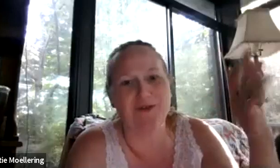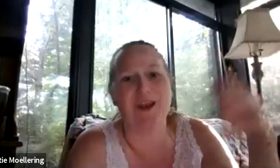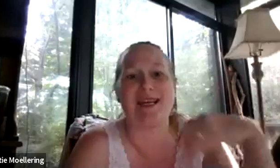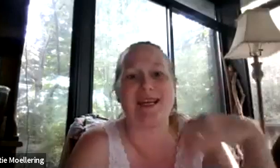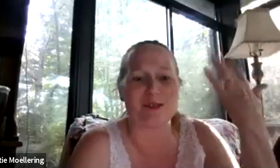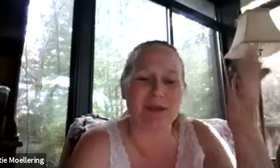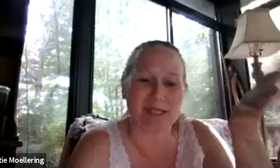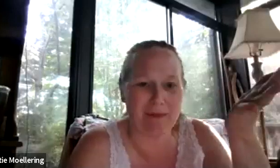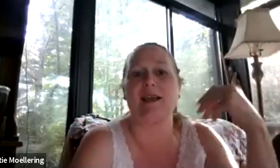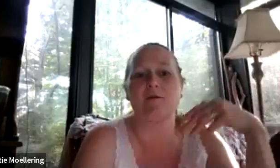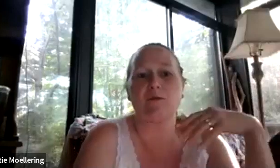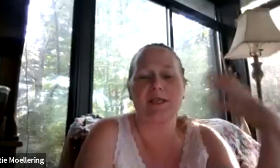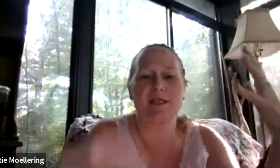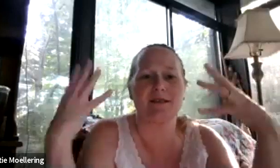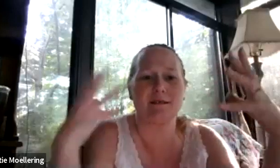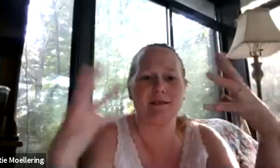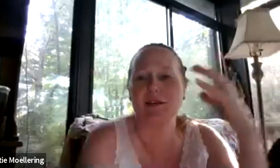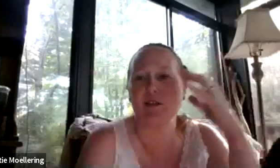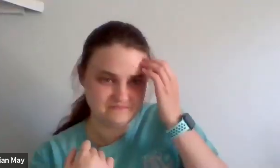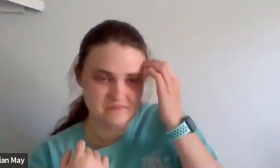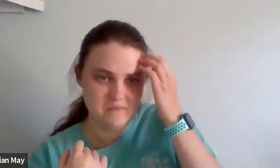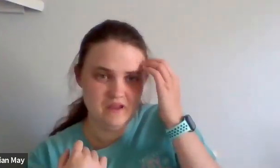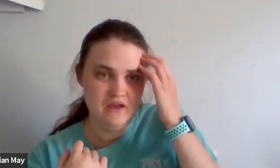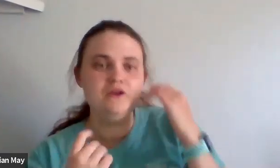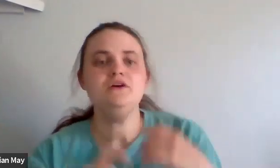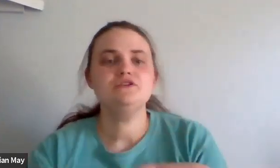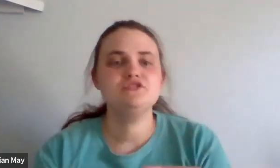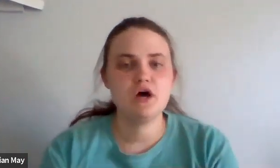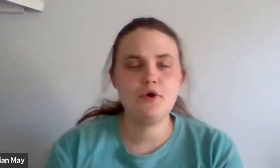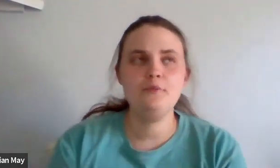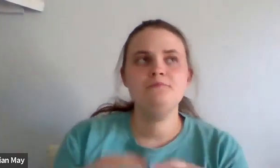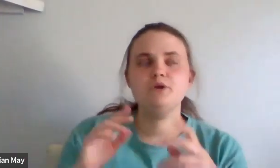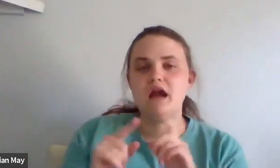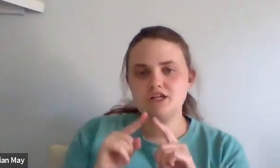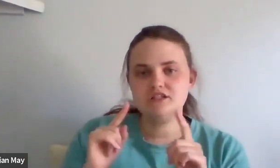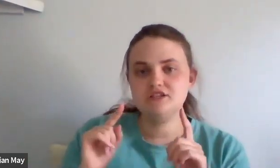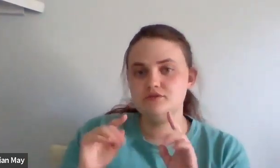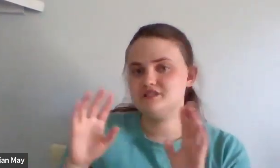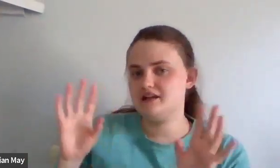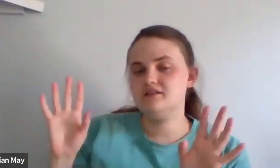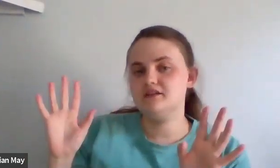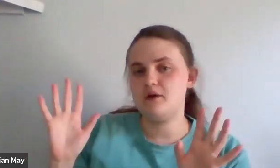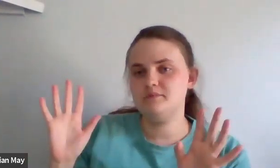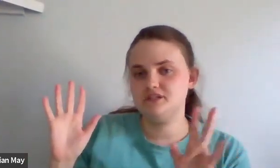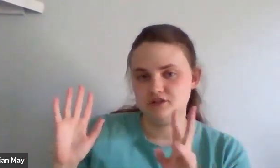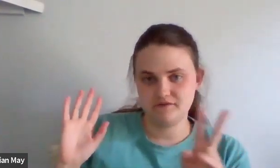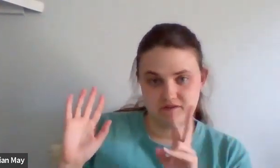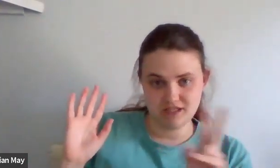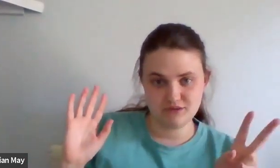on your face or something's in my eye, what is, how do you? So you would actually, so there's technically, that would be 2 different things you